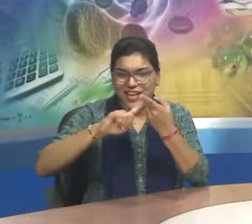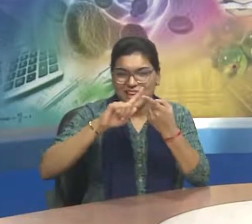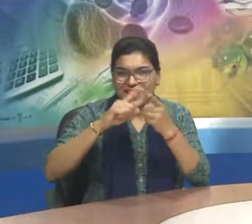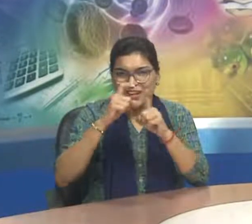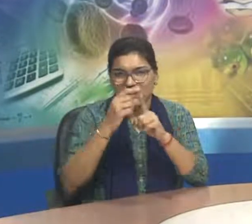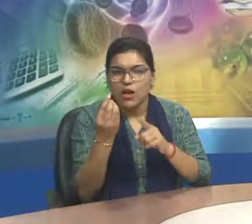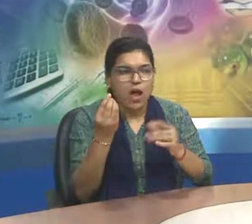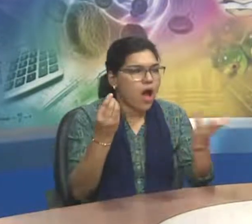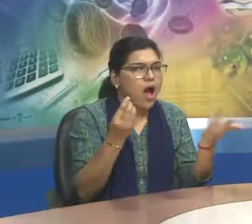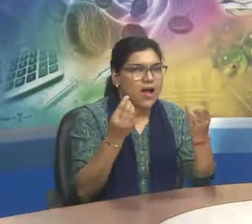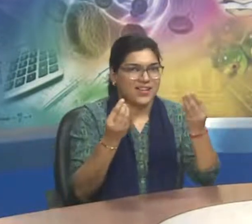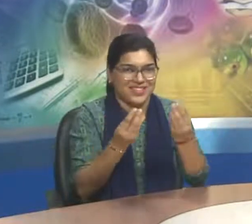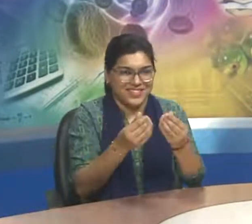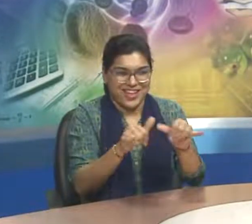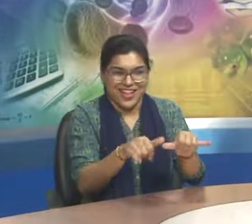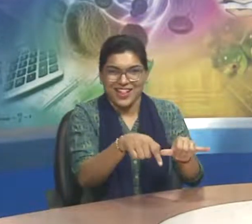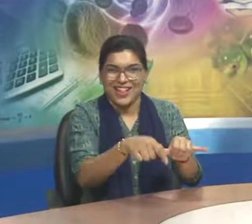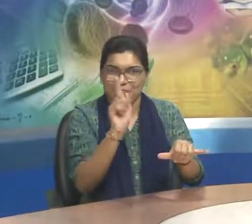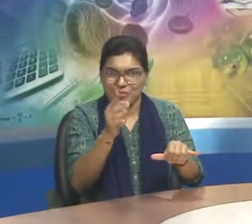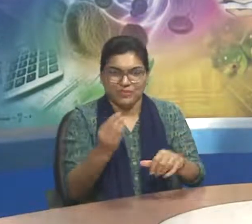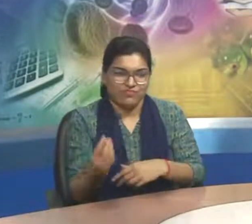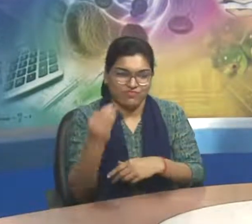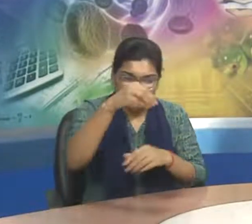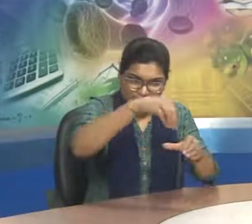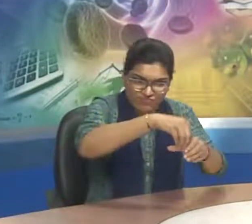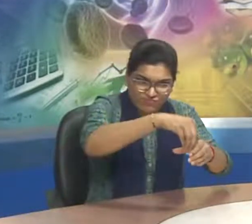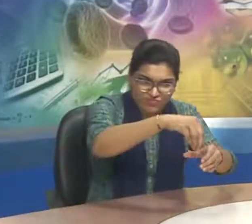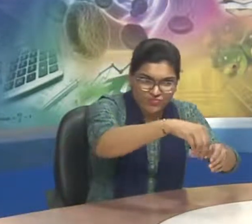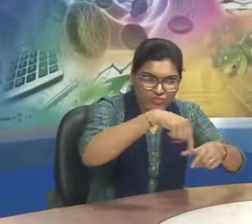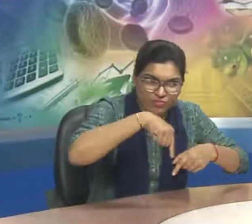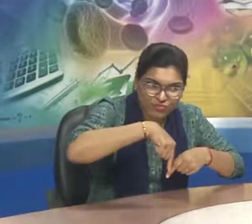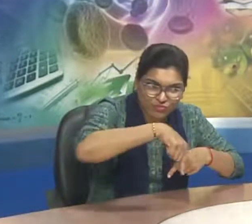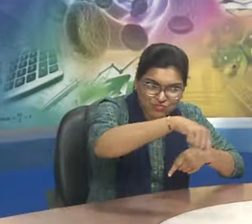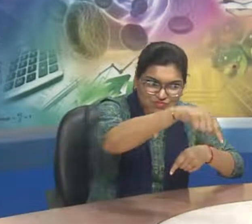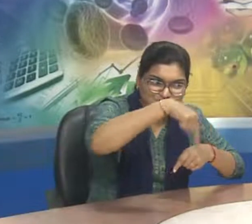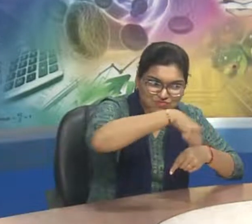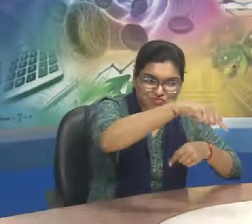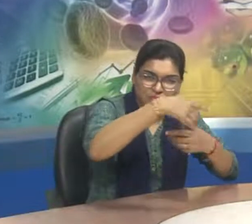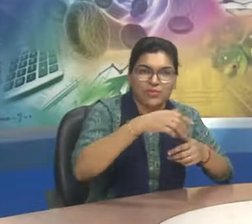a abiotic resource which we use for different